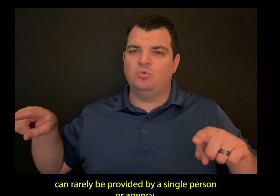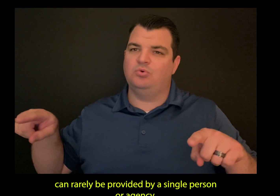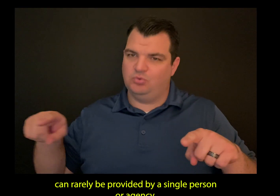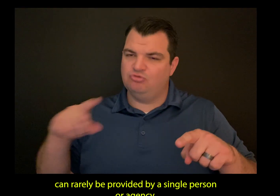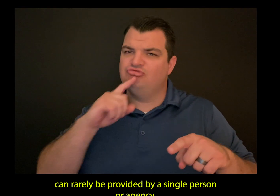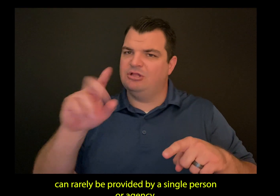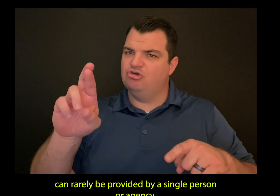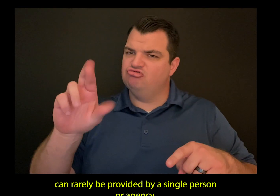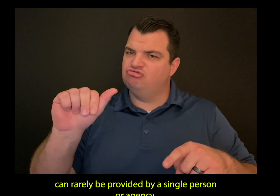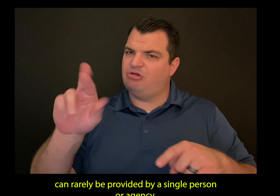agency.